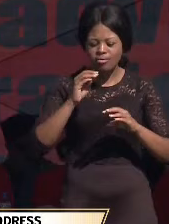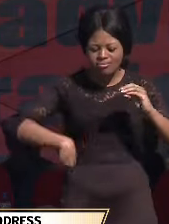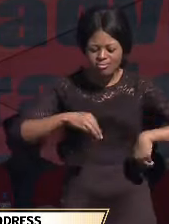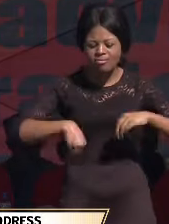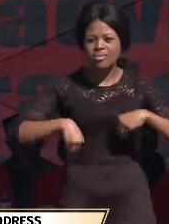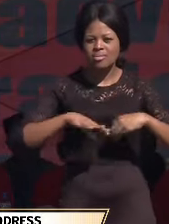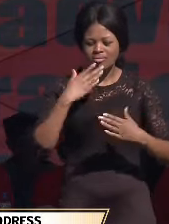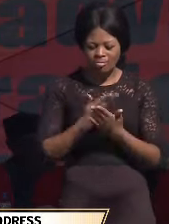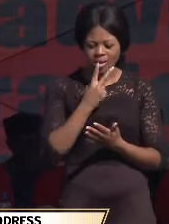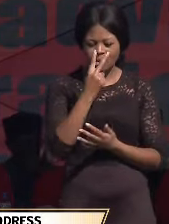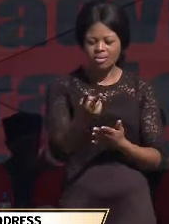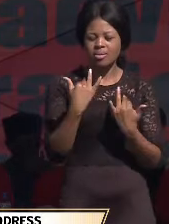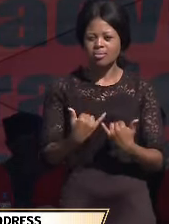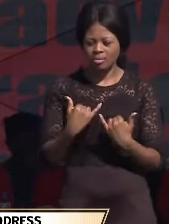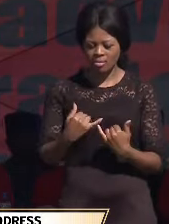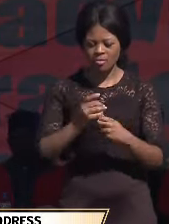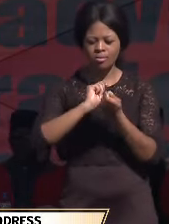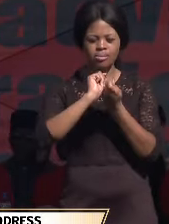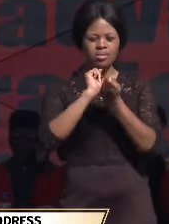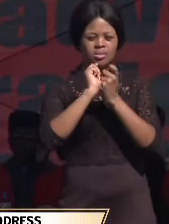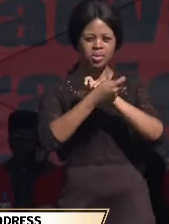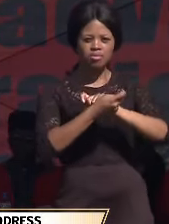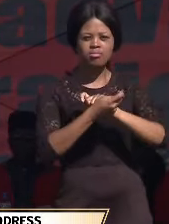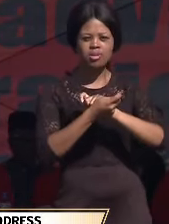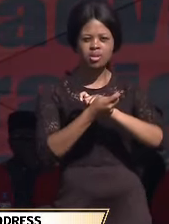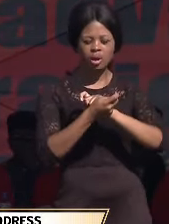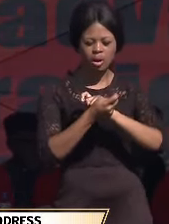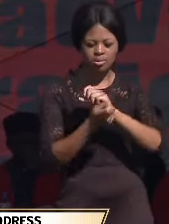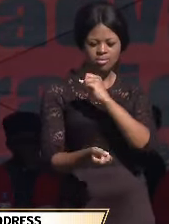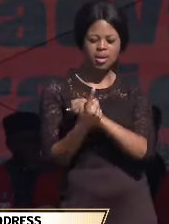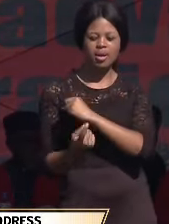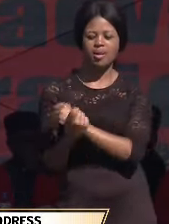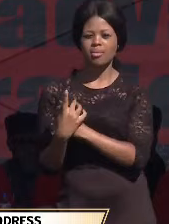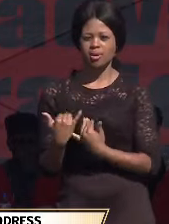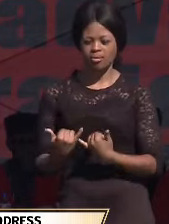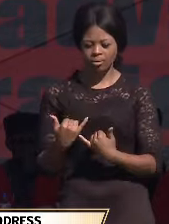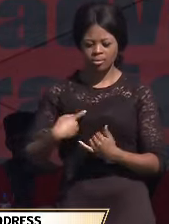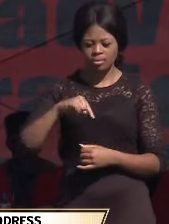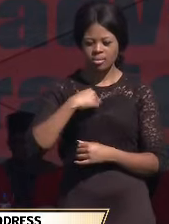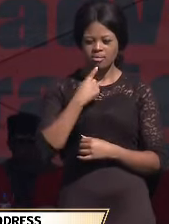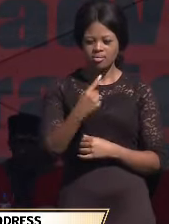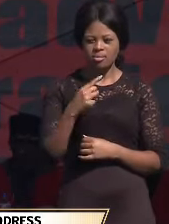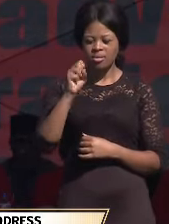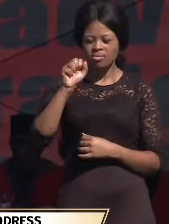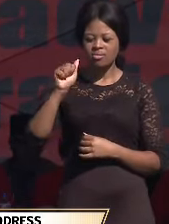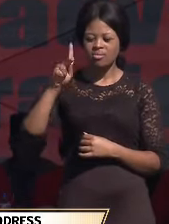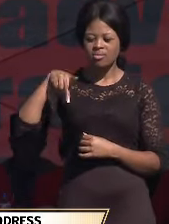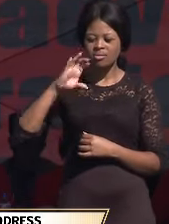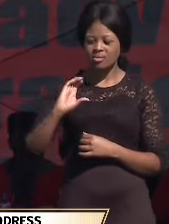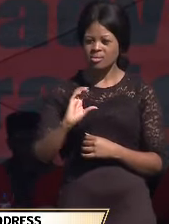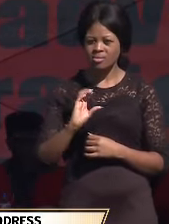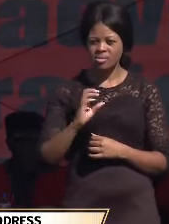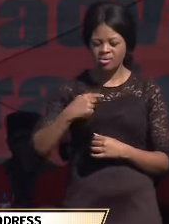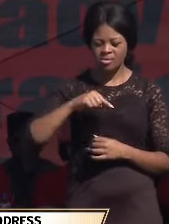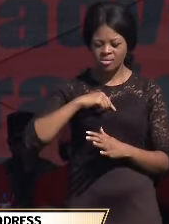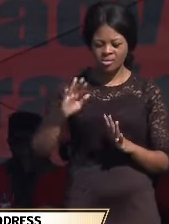see now that some changes are beginning to happen. We are saying as the SACP,